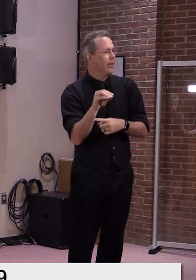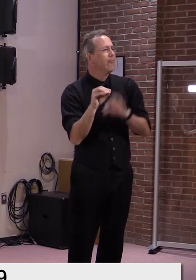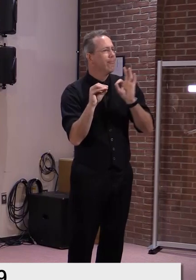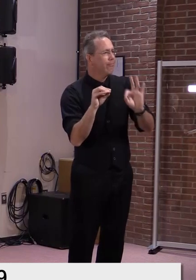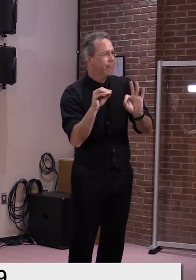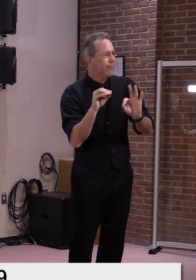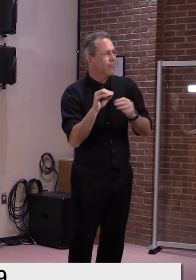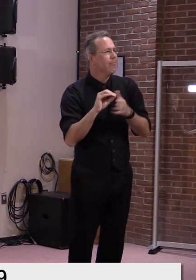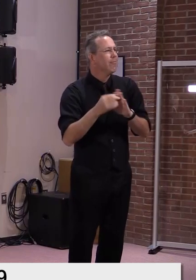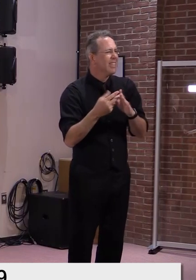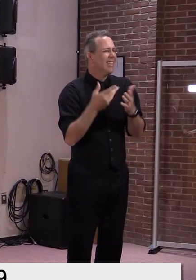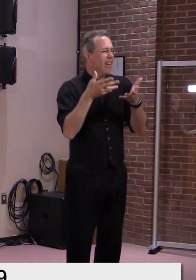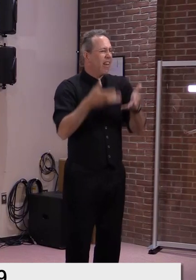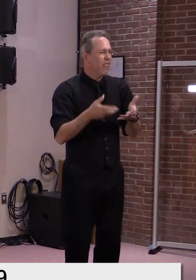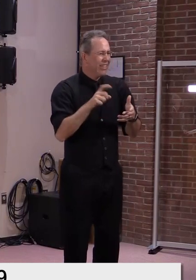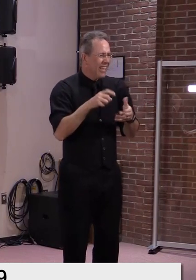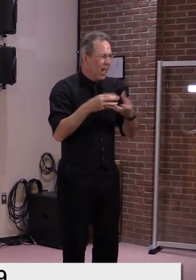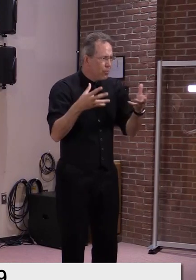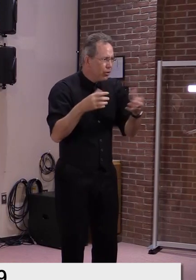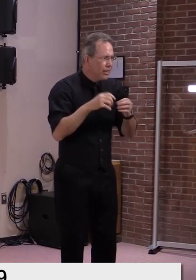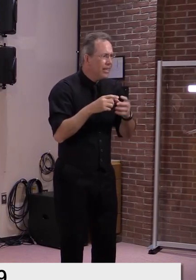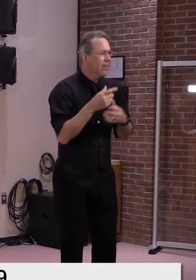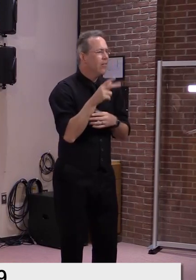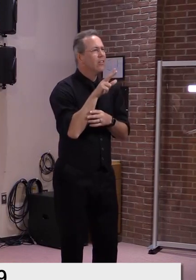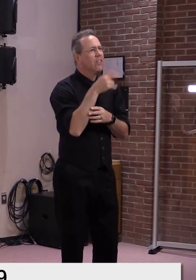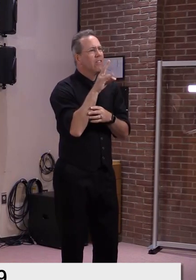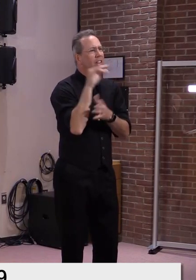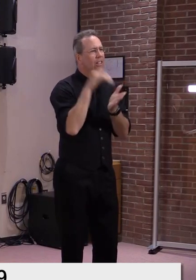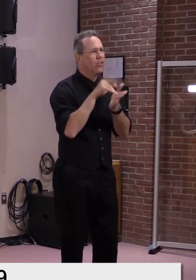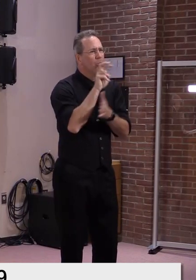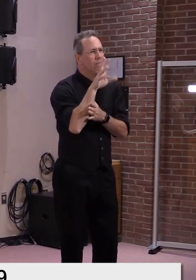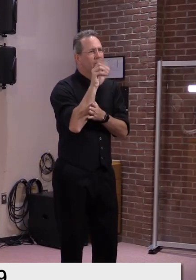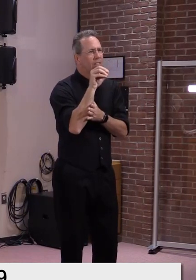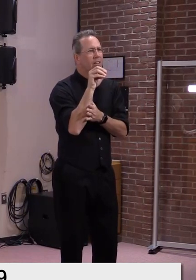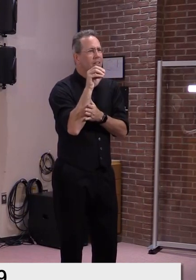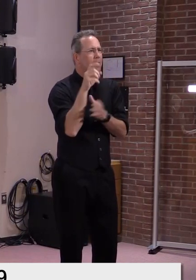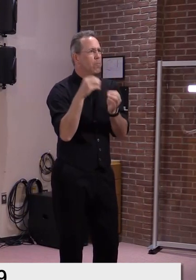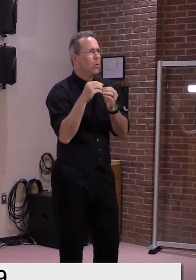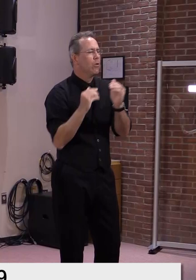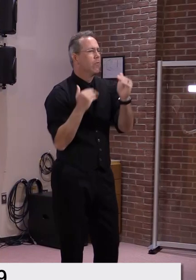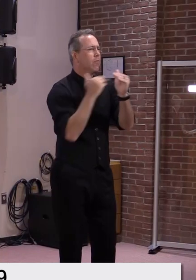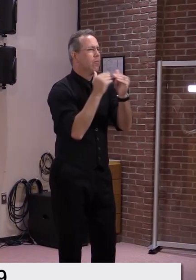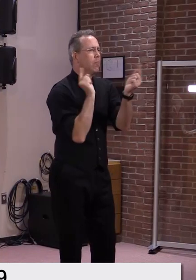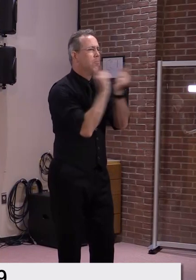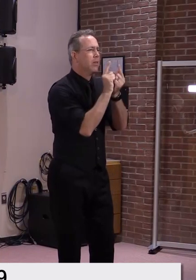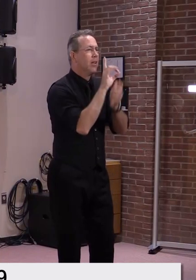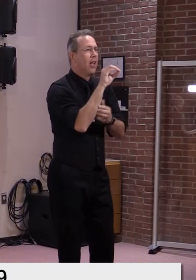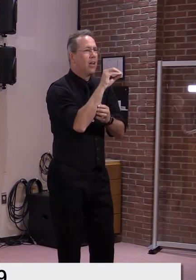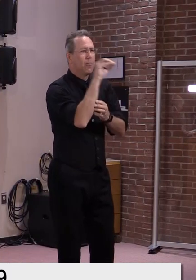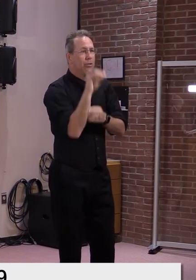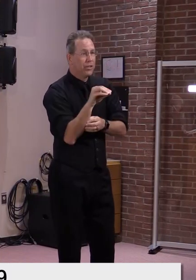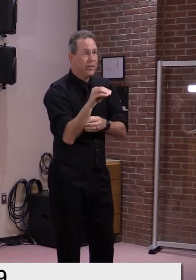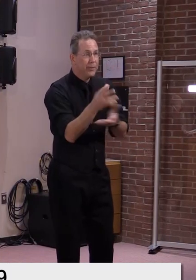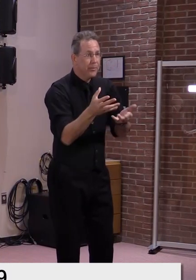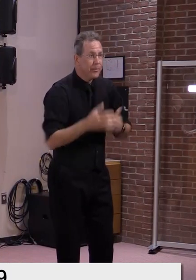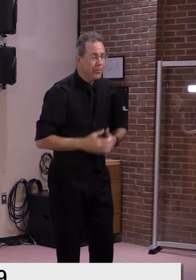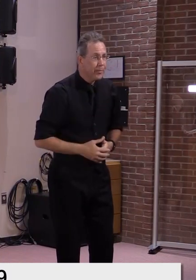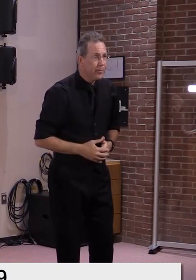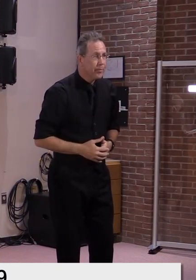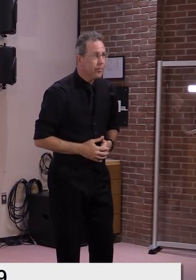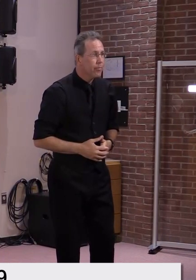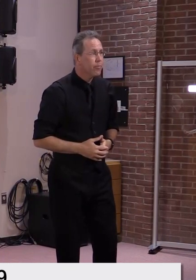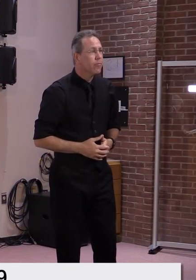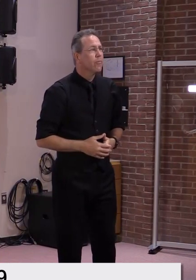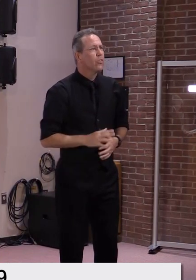17,250 to reach the 80% mark. To be clear, the number removes those that had